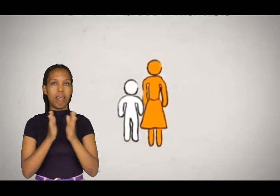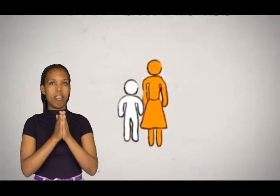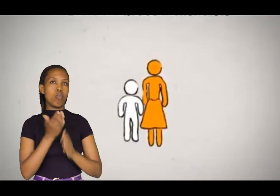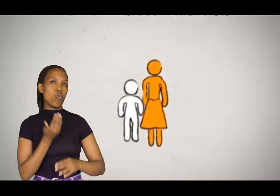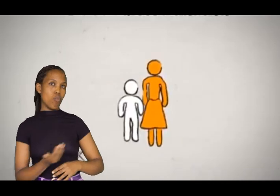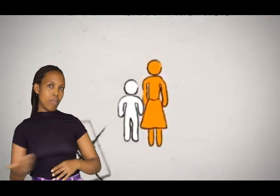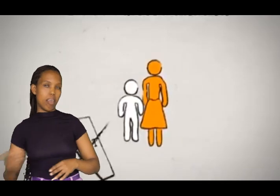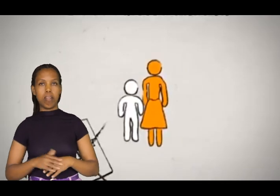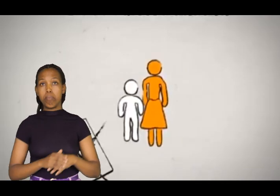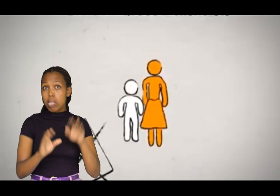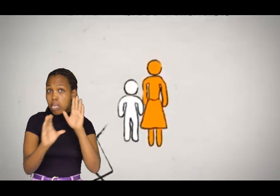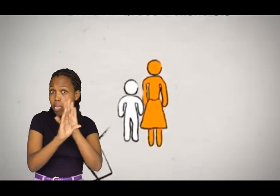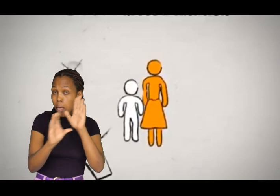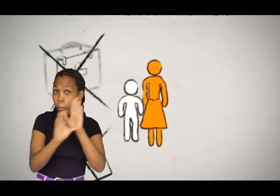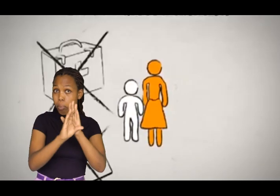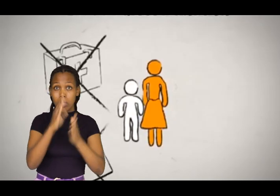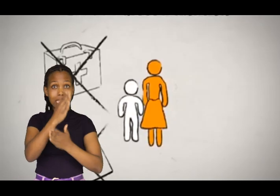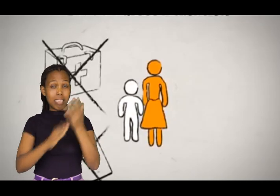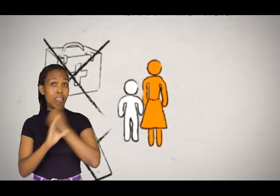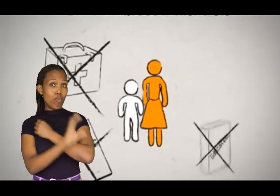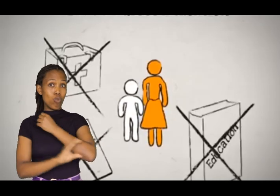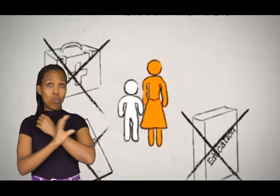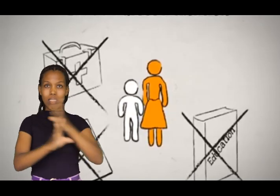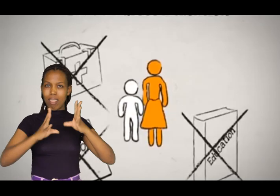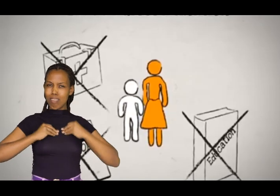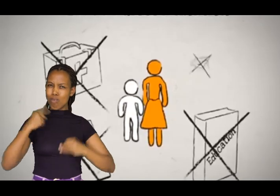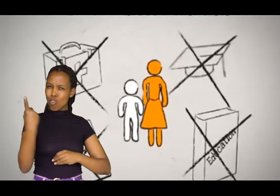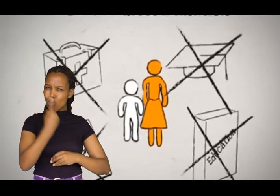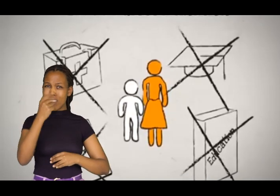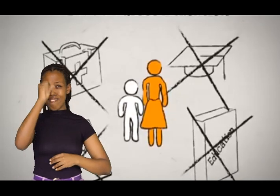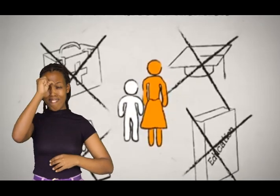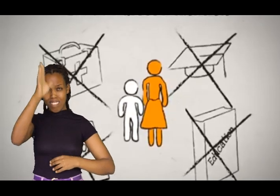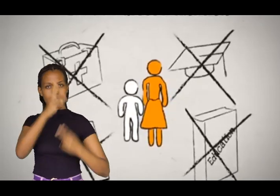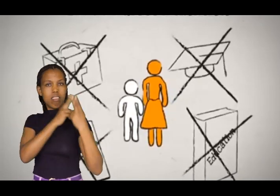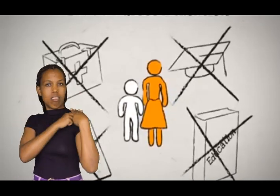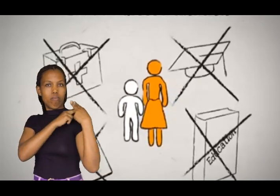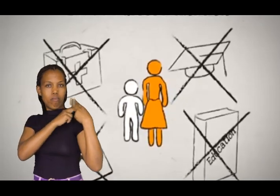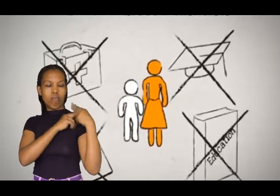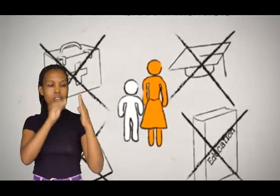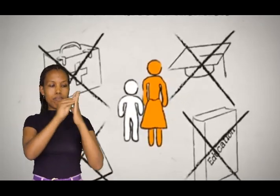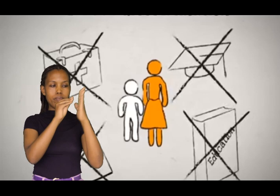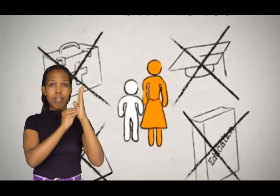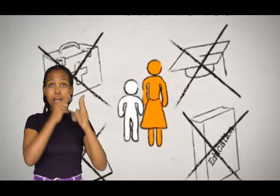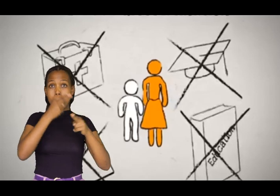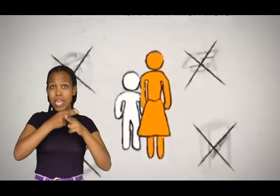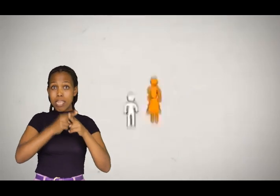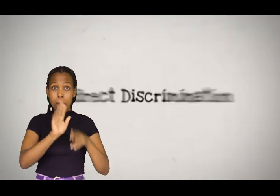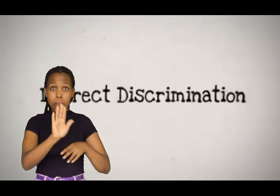However, discrimination still exists in many countries, both directly and indirectly.